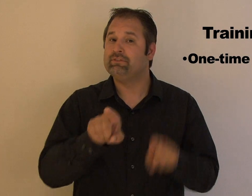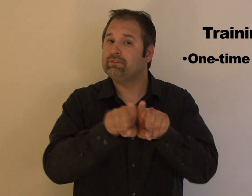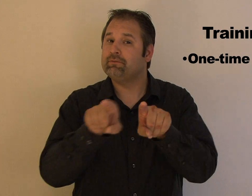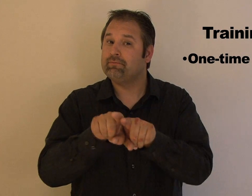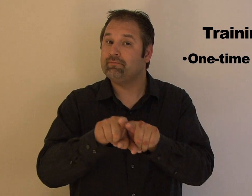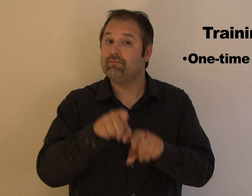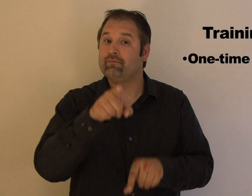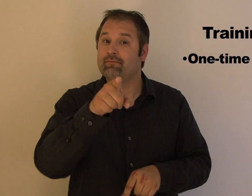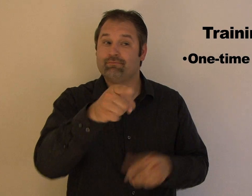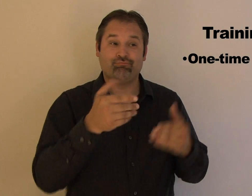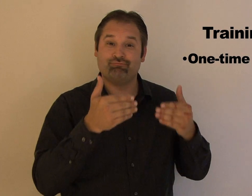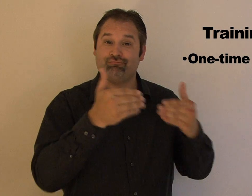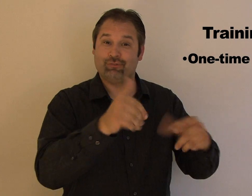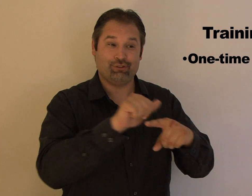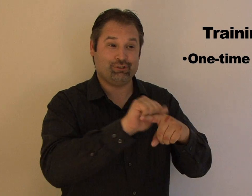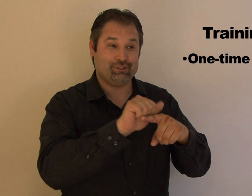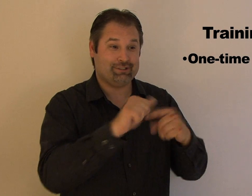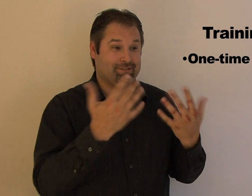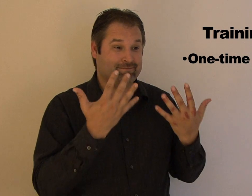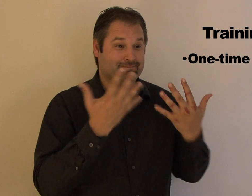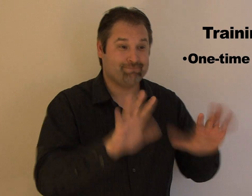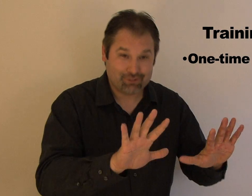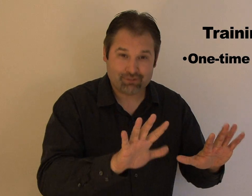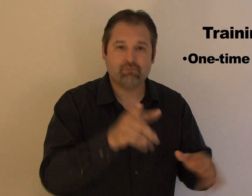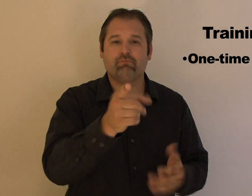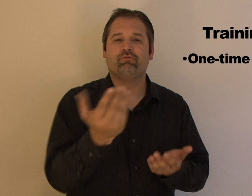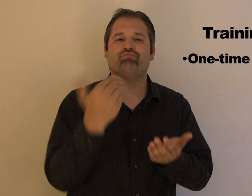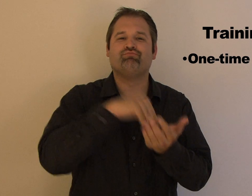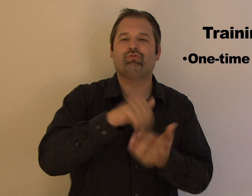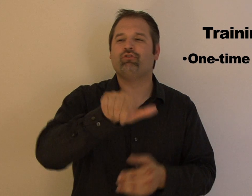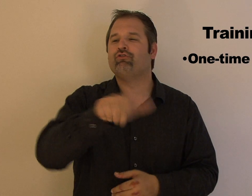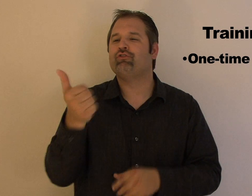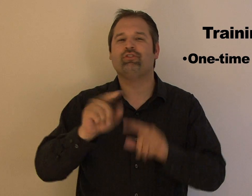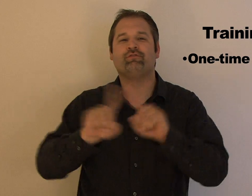You also cannot complete a program and then enroll in another one.